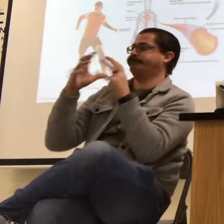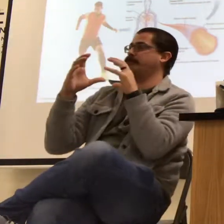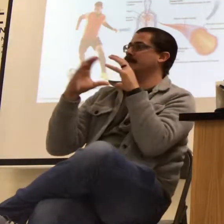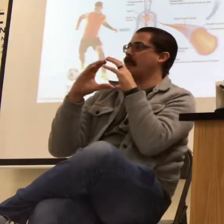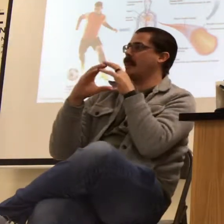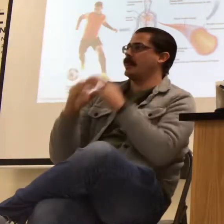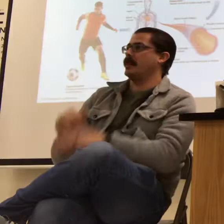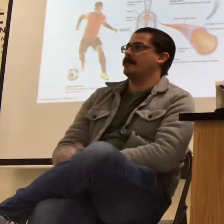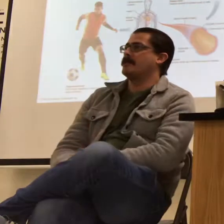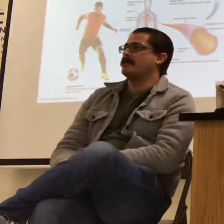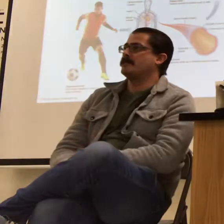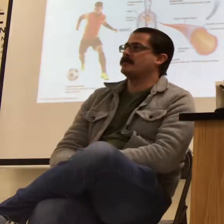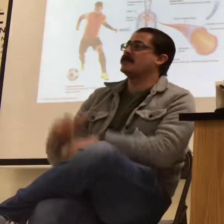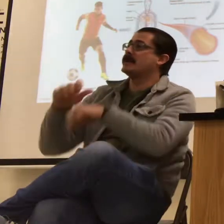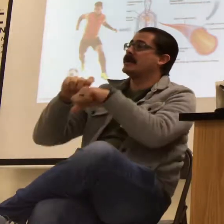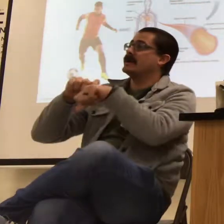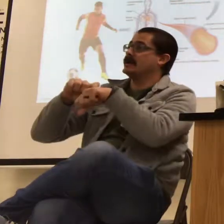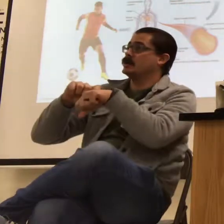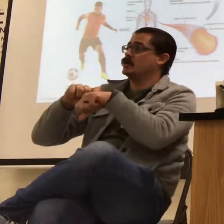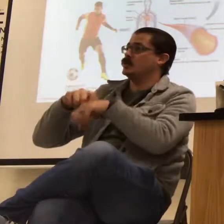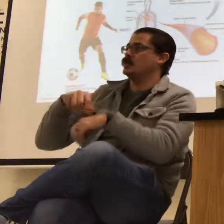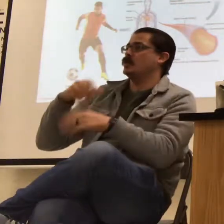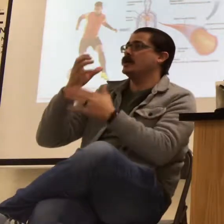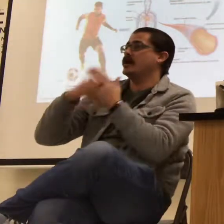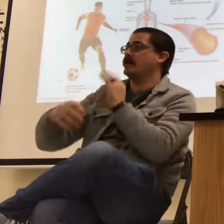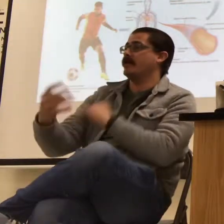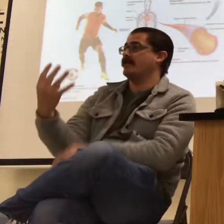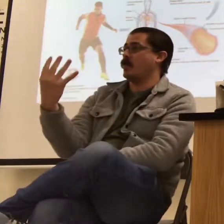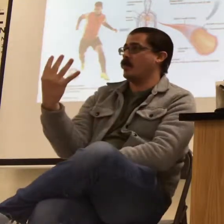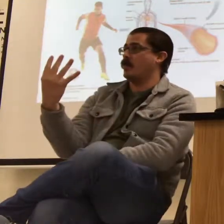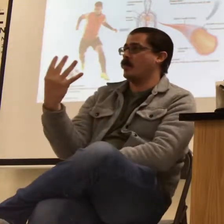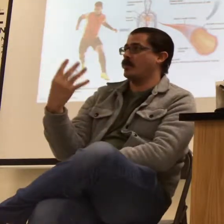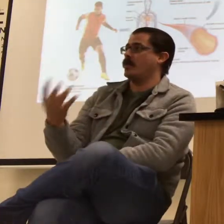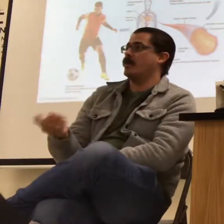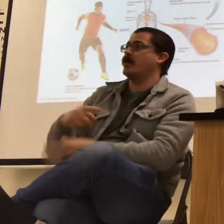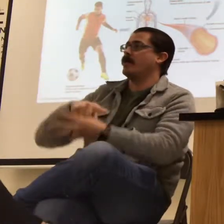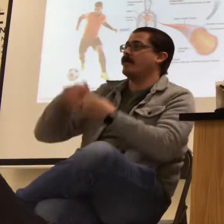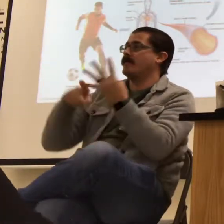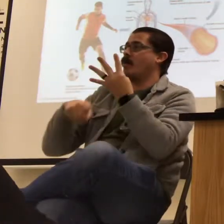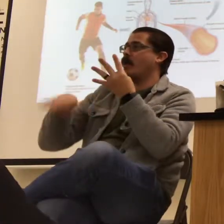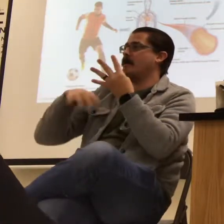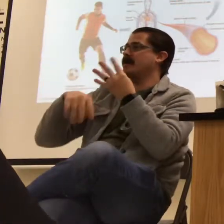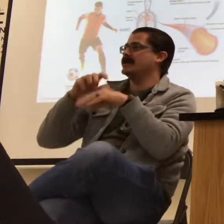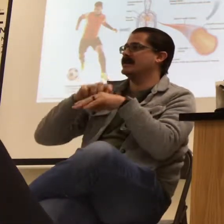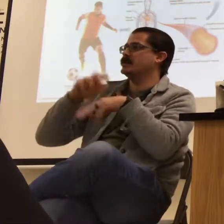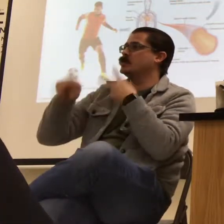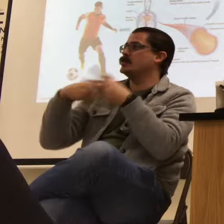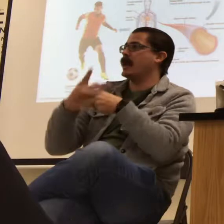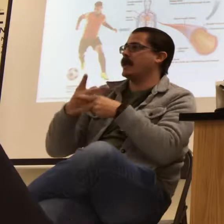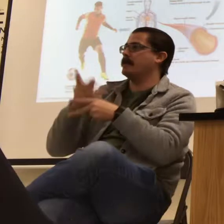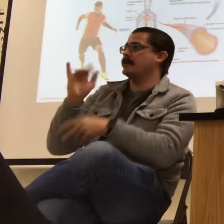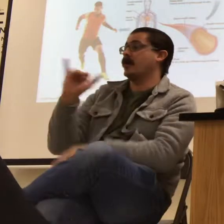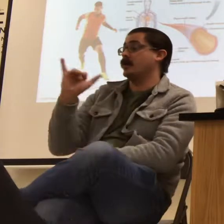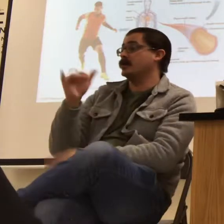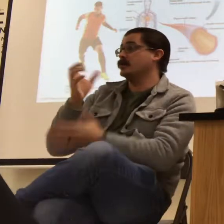Tissues. Tissues is chapter 4, and there are 4 basic tissue types. Happens to also be chapter